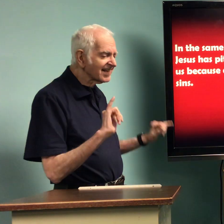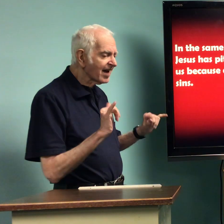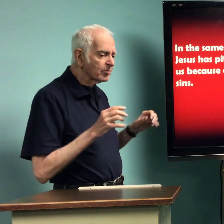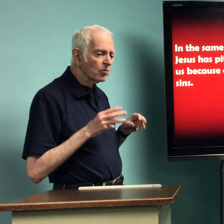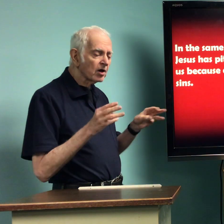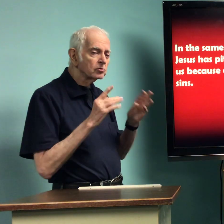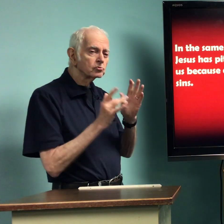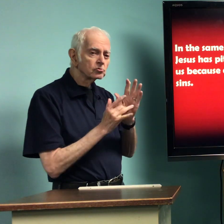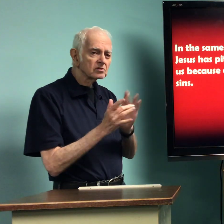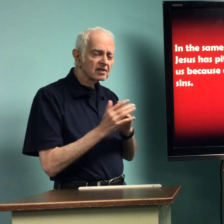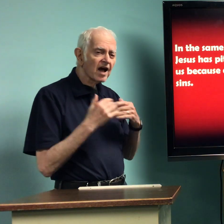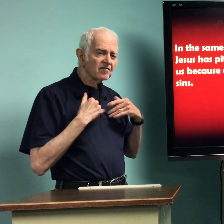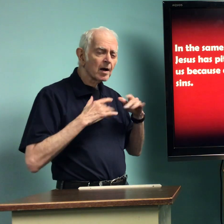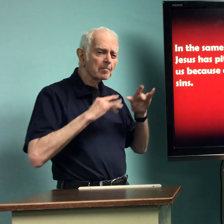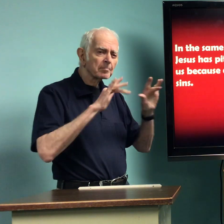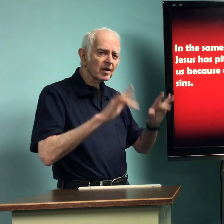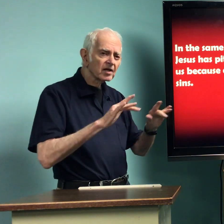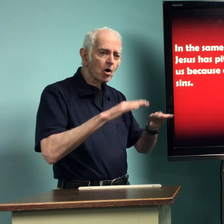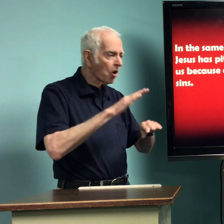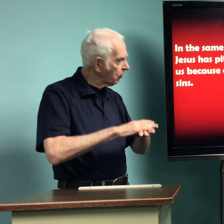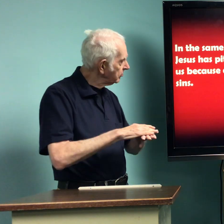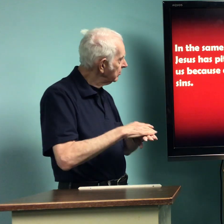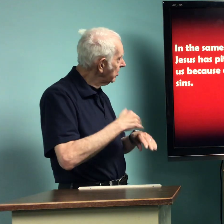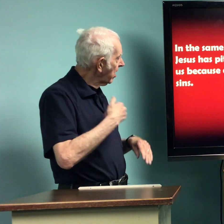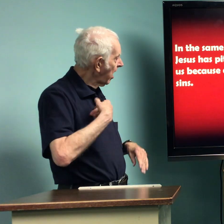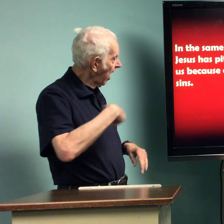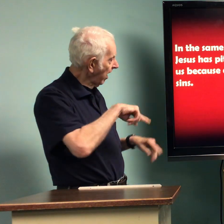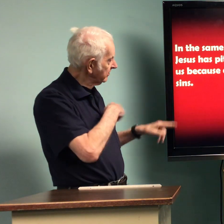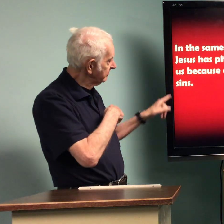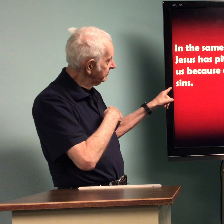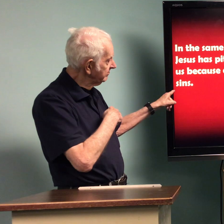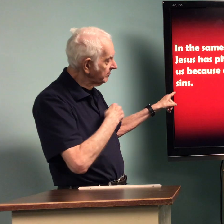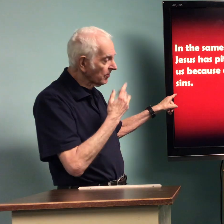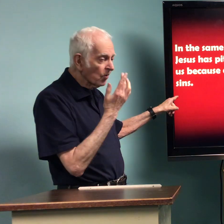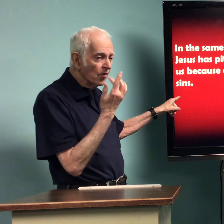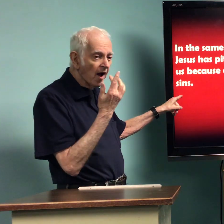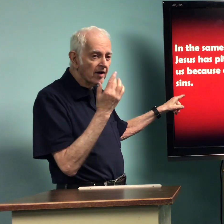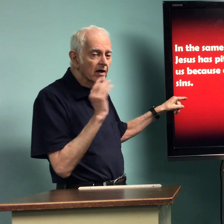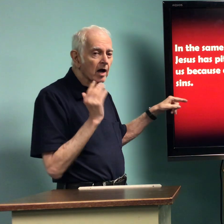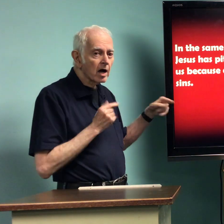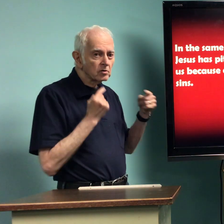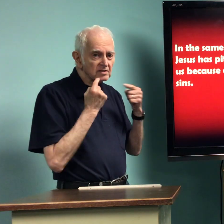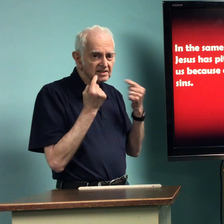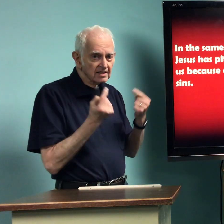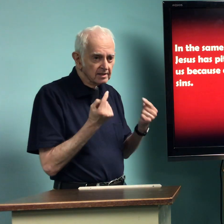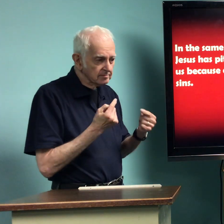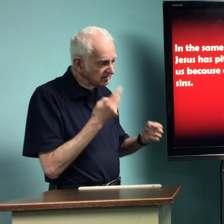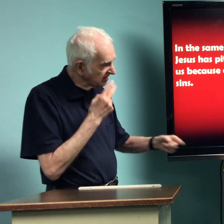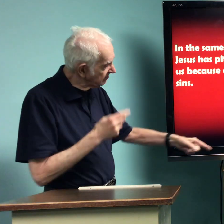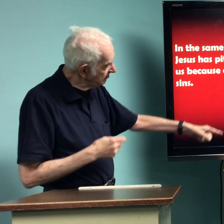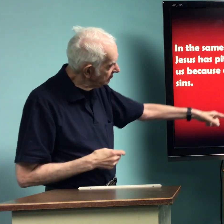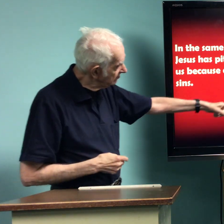In the same way, Jesus has pity on all of us. But why? Because of our sins.